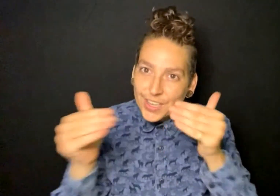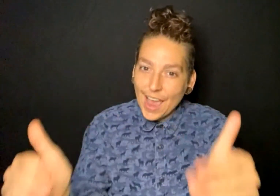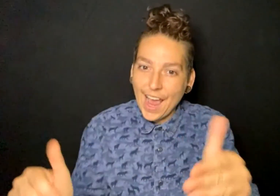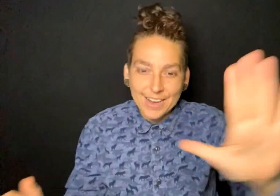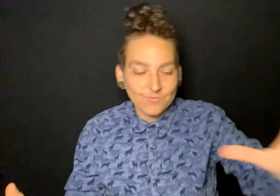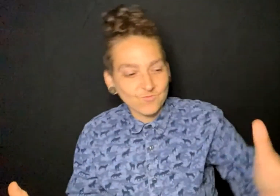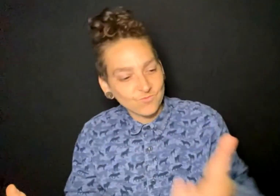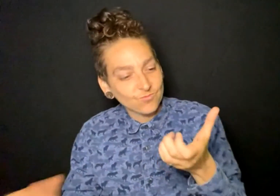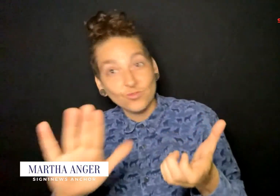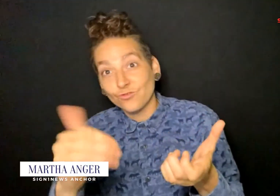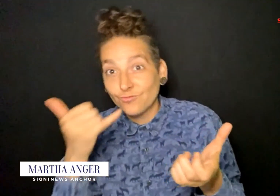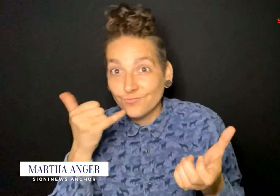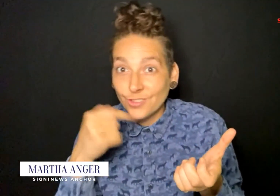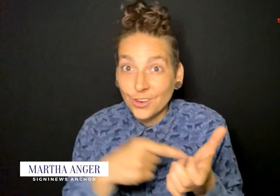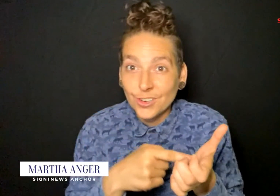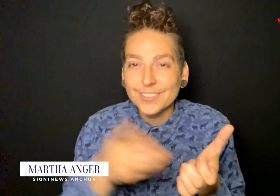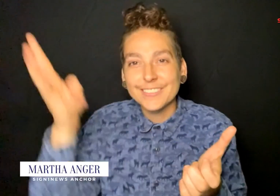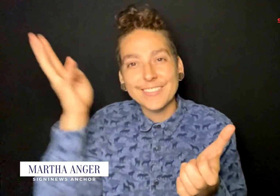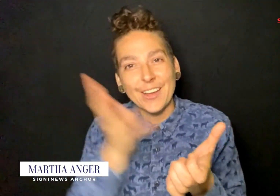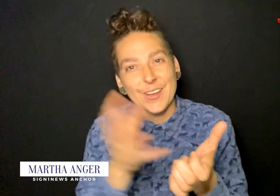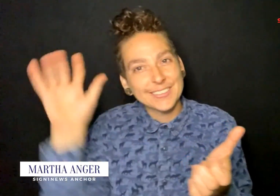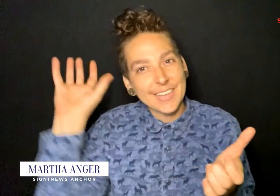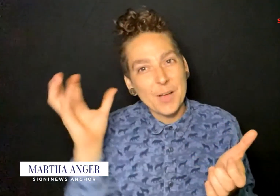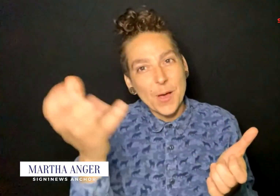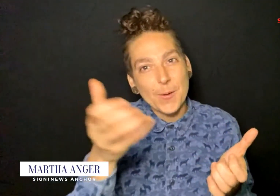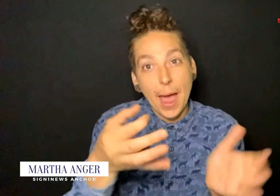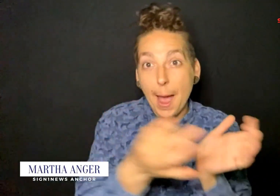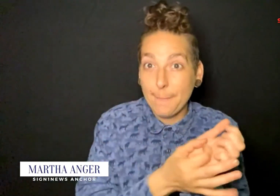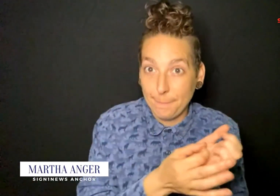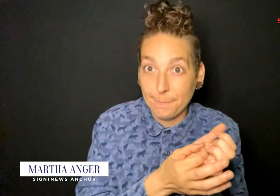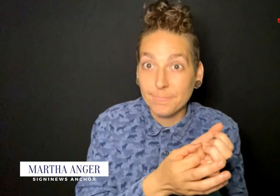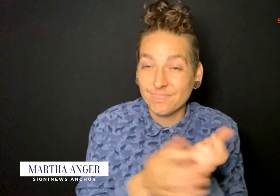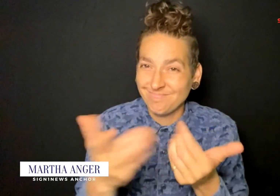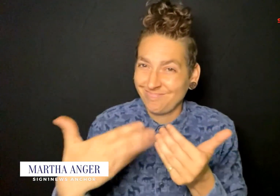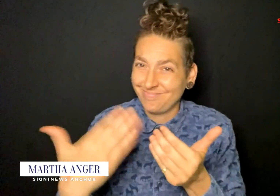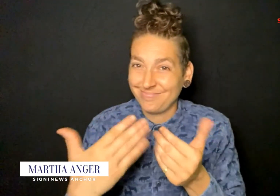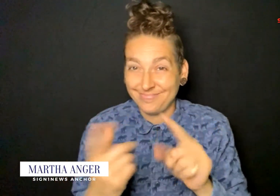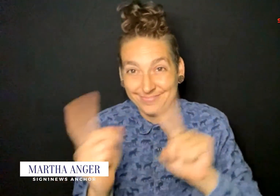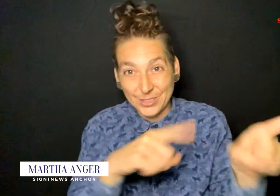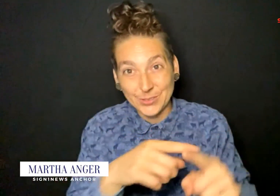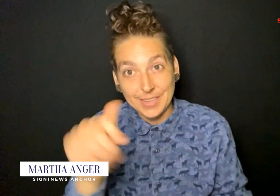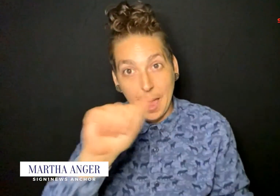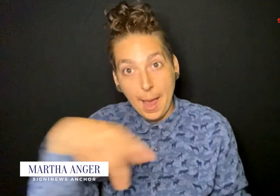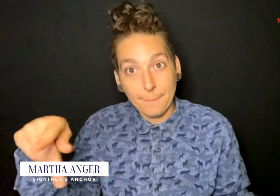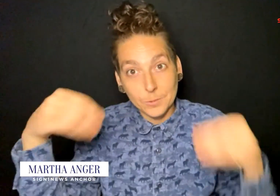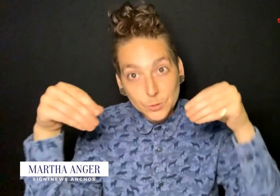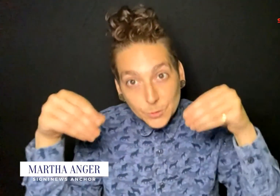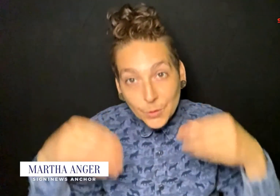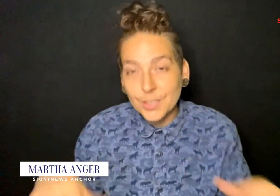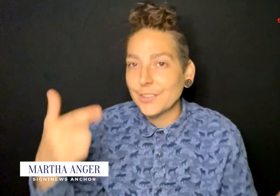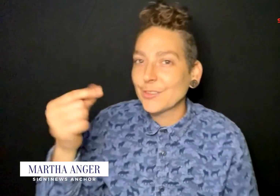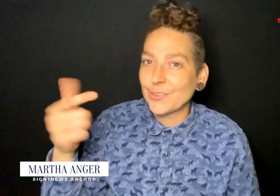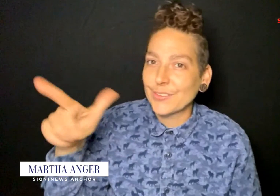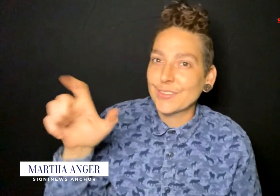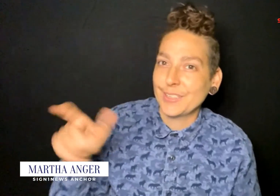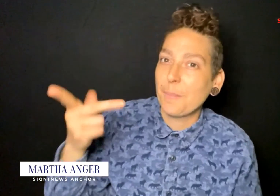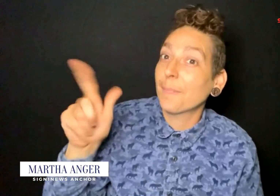You can download the Sign1 News app by heading to the App Store or Google Play Store on your smartphone.